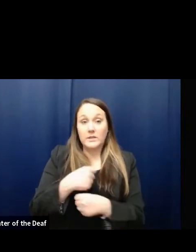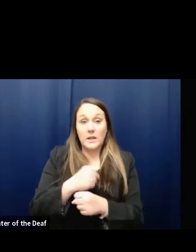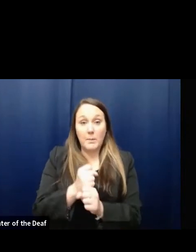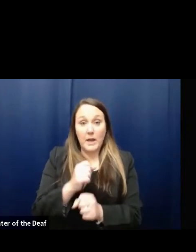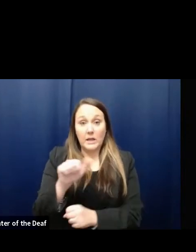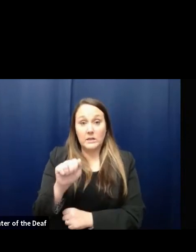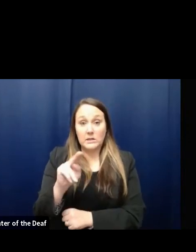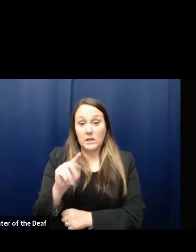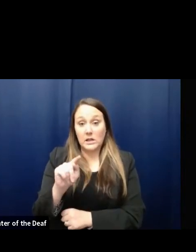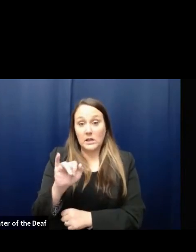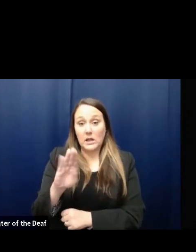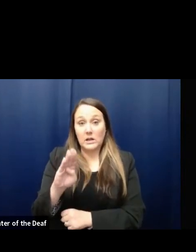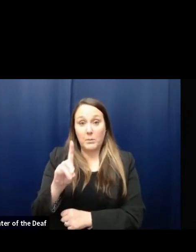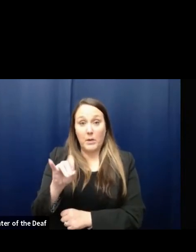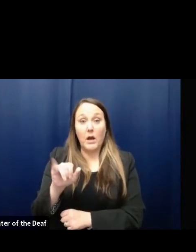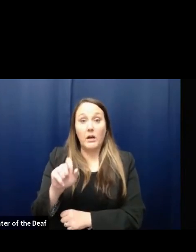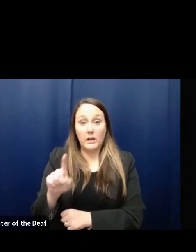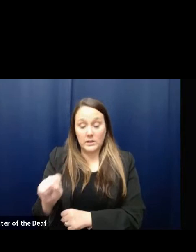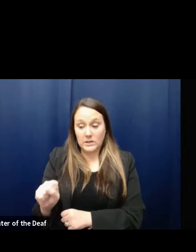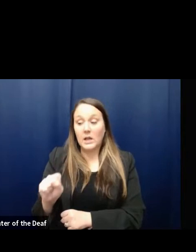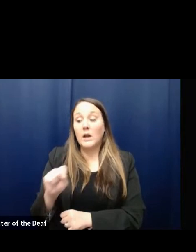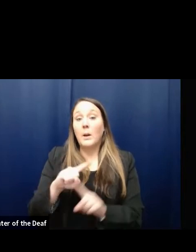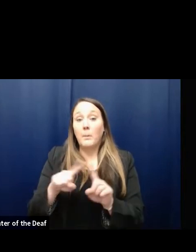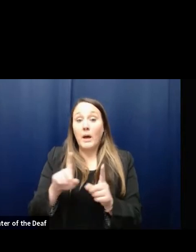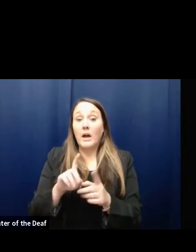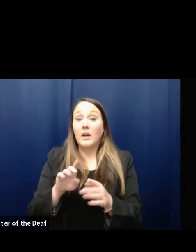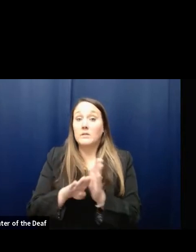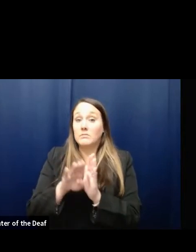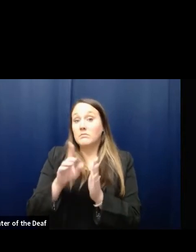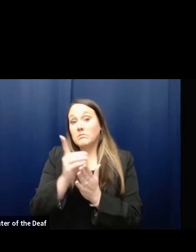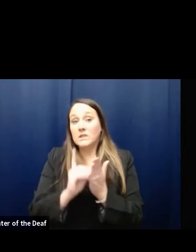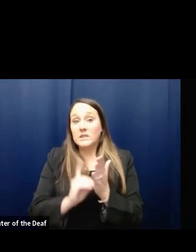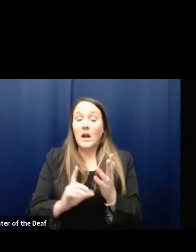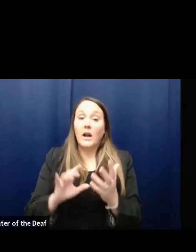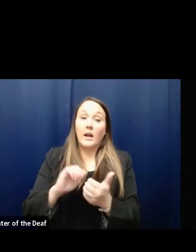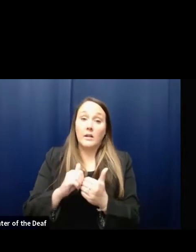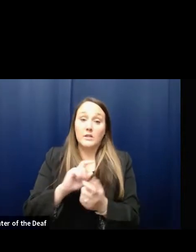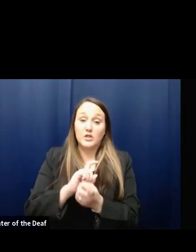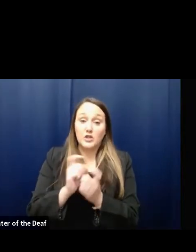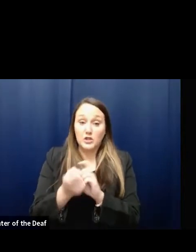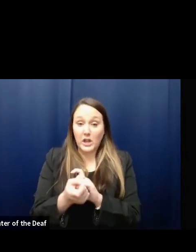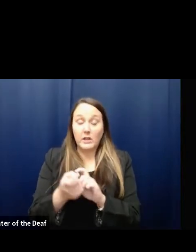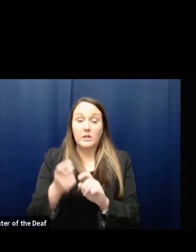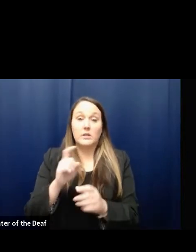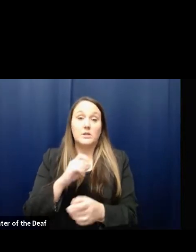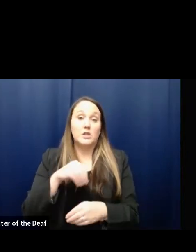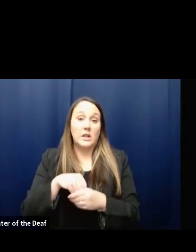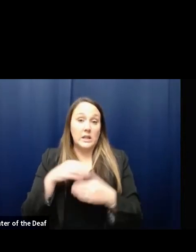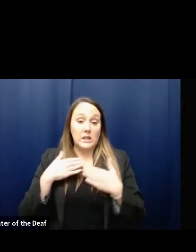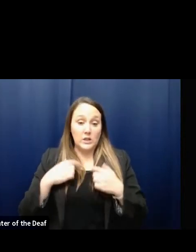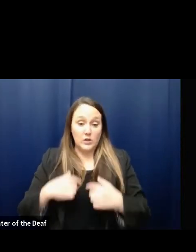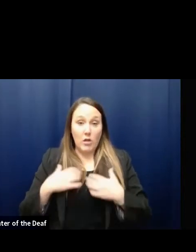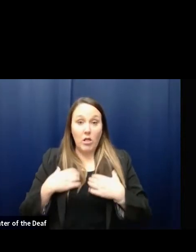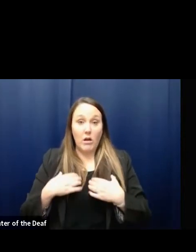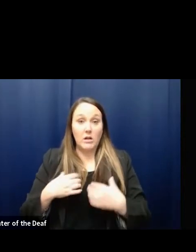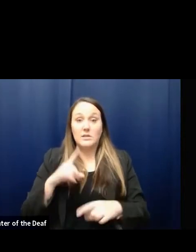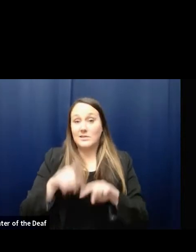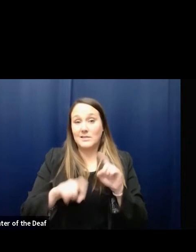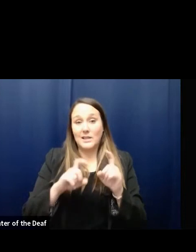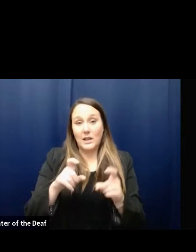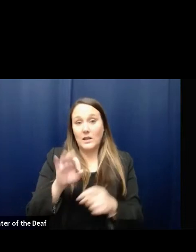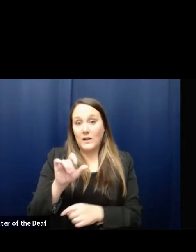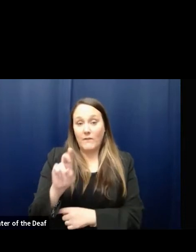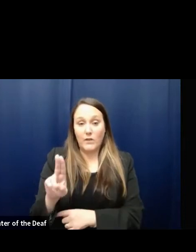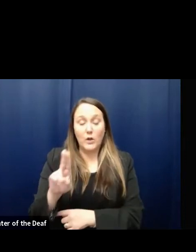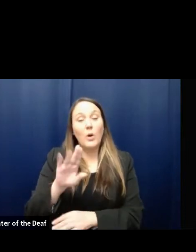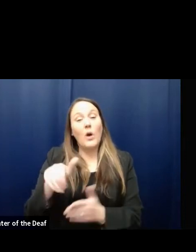But it's designed to change so it can't reproduce in your lungs where you get flu infection. So it can't give you the flu. Again, all of them